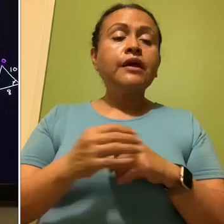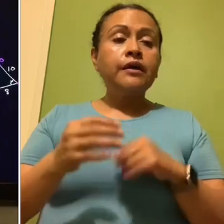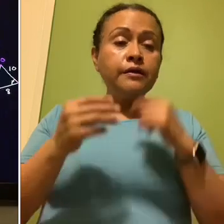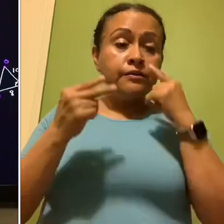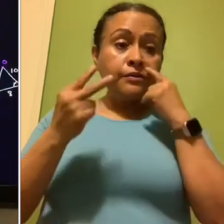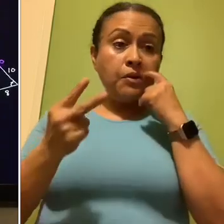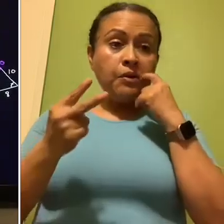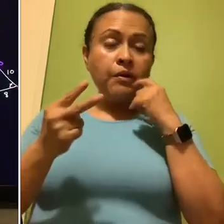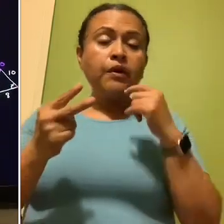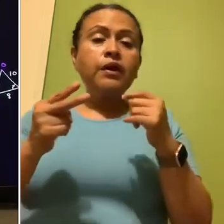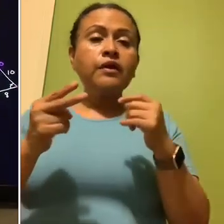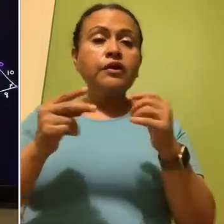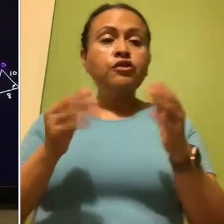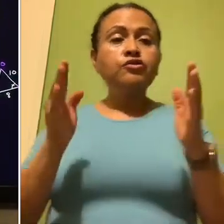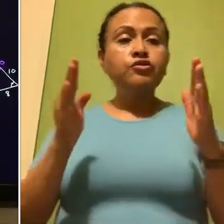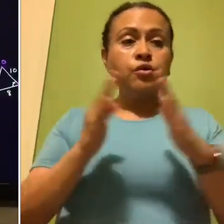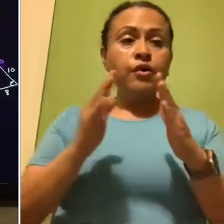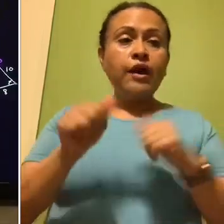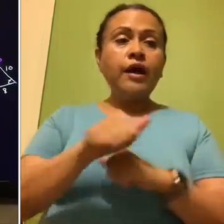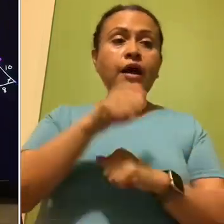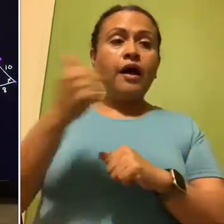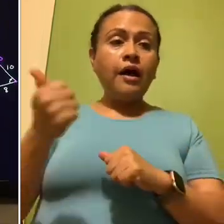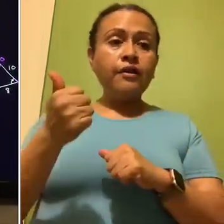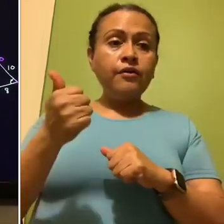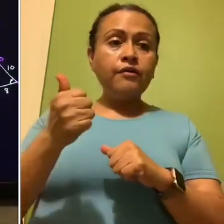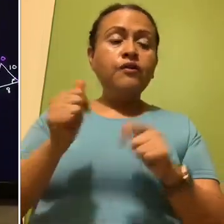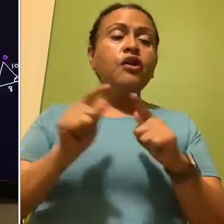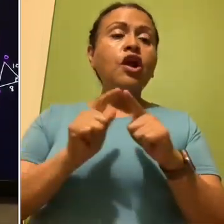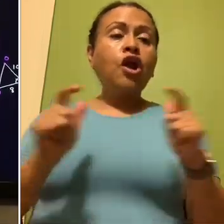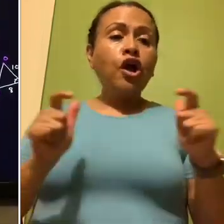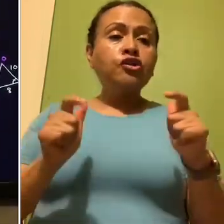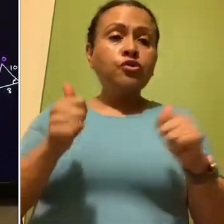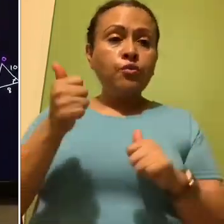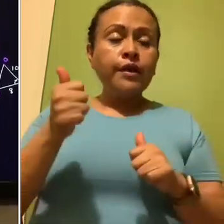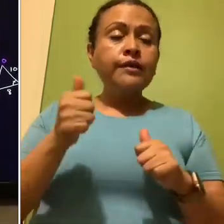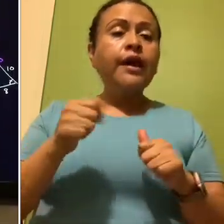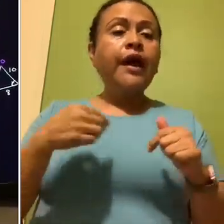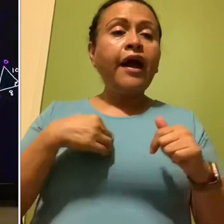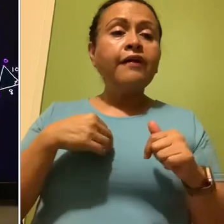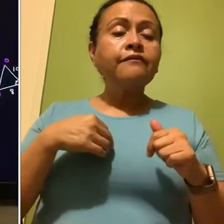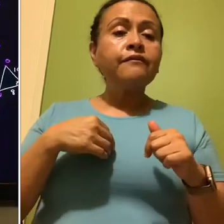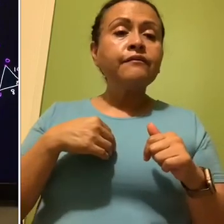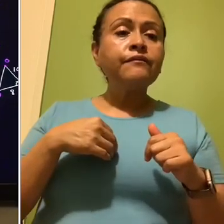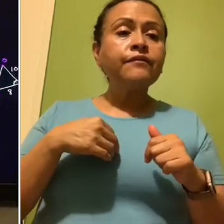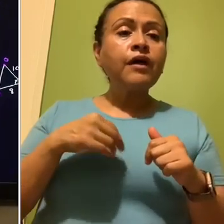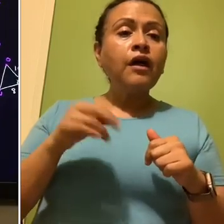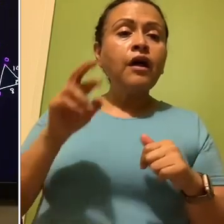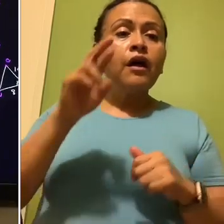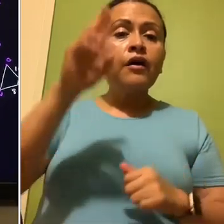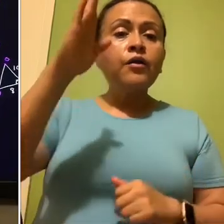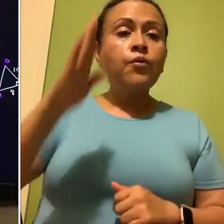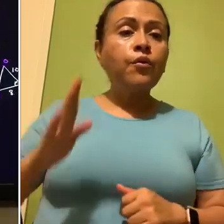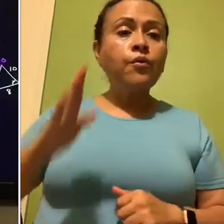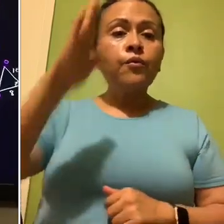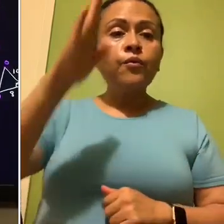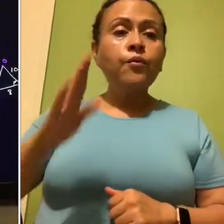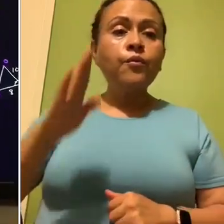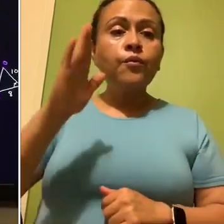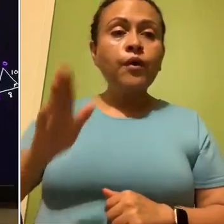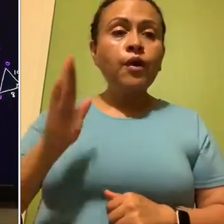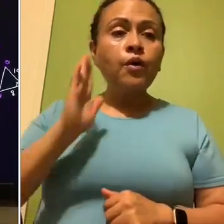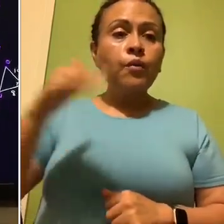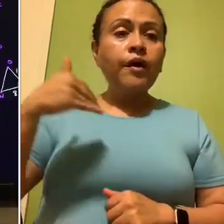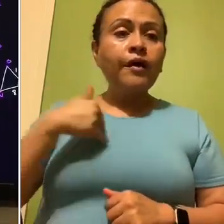side is 2. And let's look at the shorter side on either side of the angle for the larger triangle. Well, then the shorter side is on the right-hand